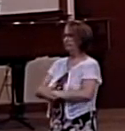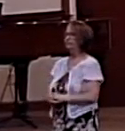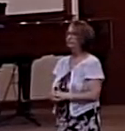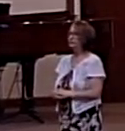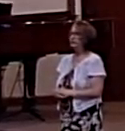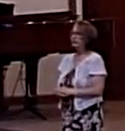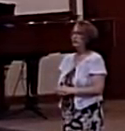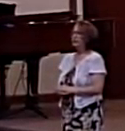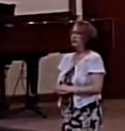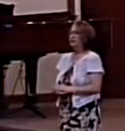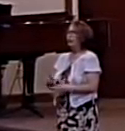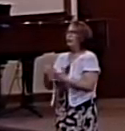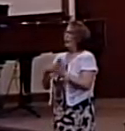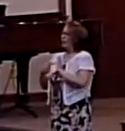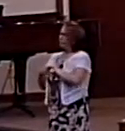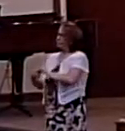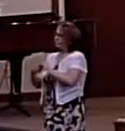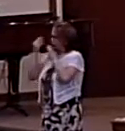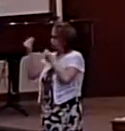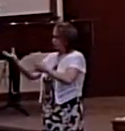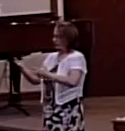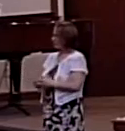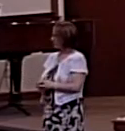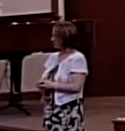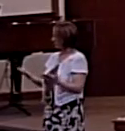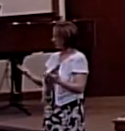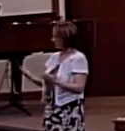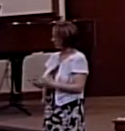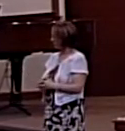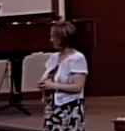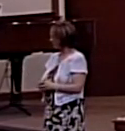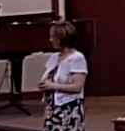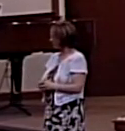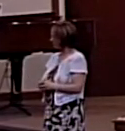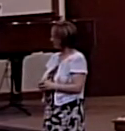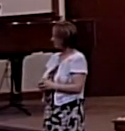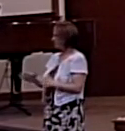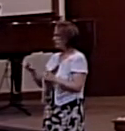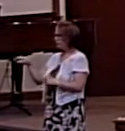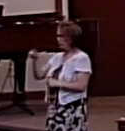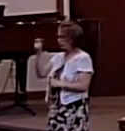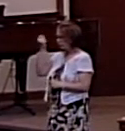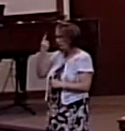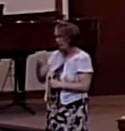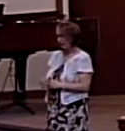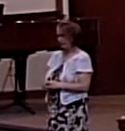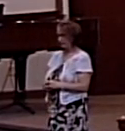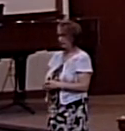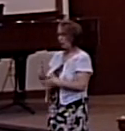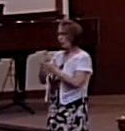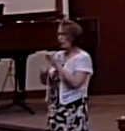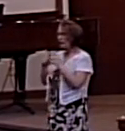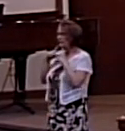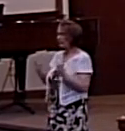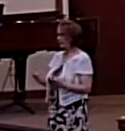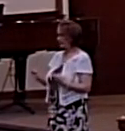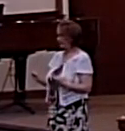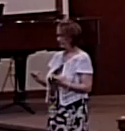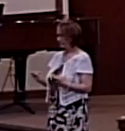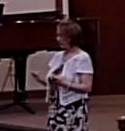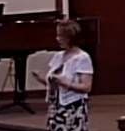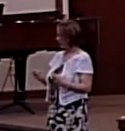the book of John in chapter 8. And what I want to share with you this morning is simply this. Do you realize what sin